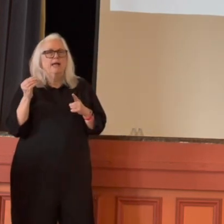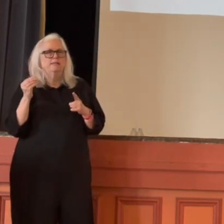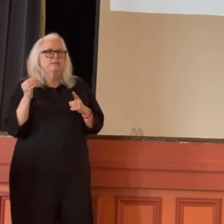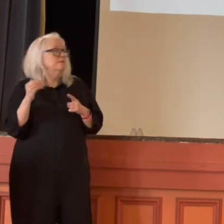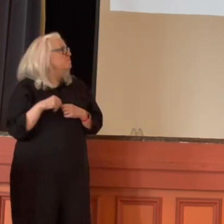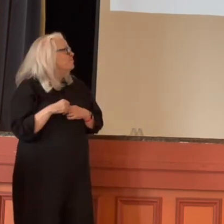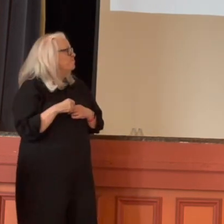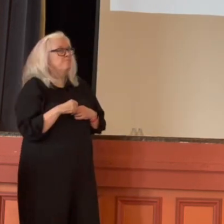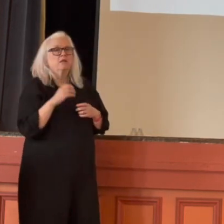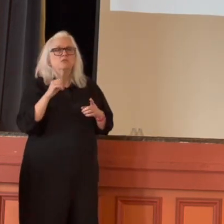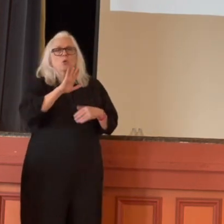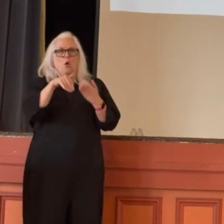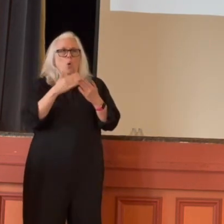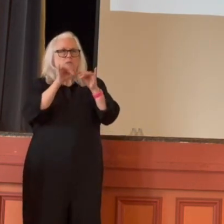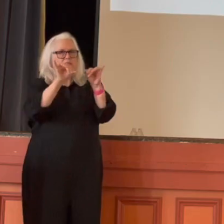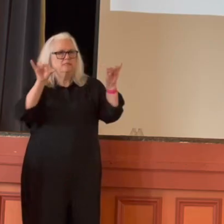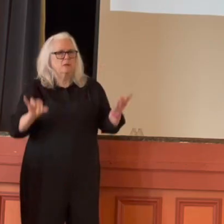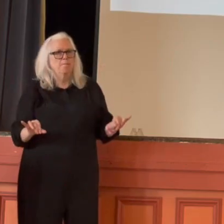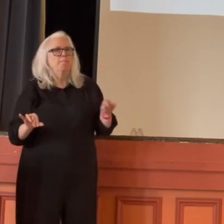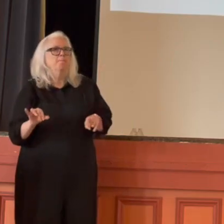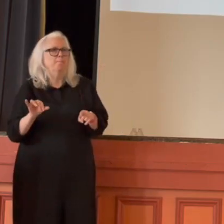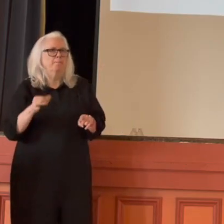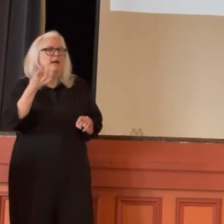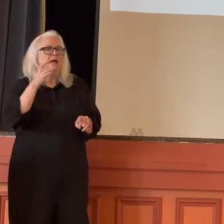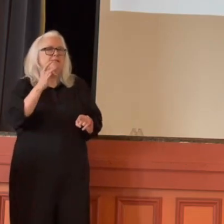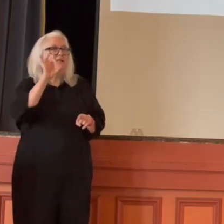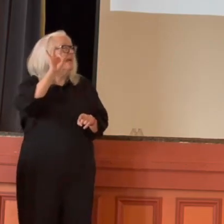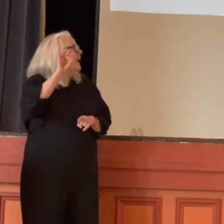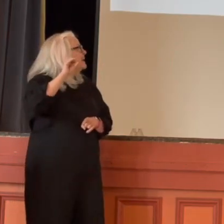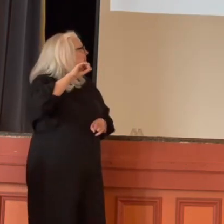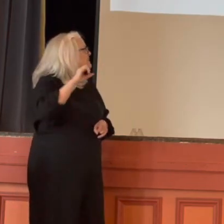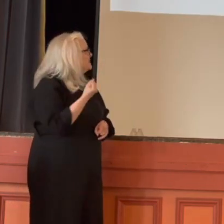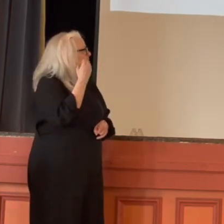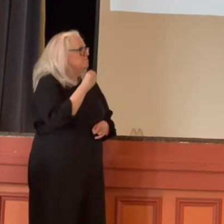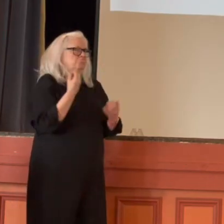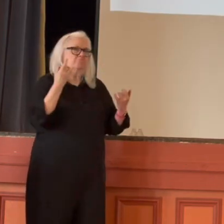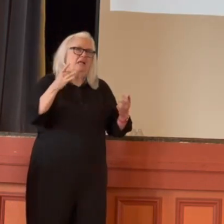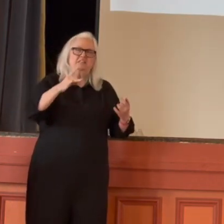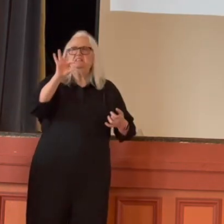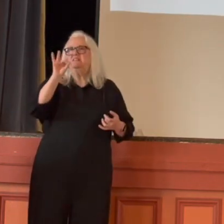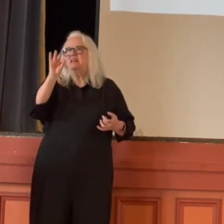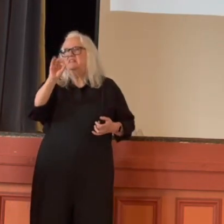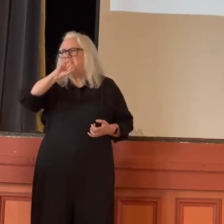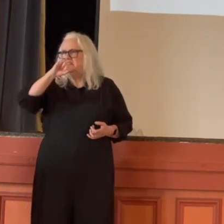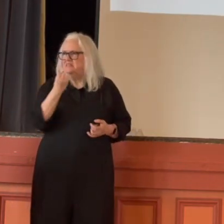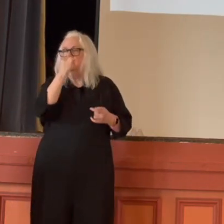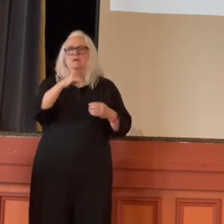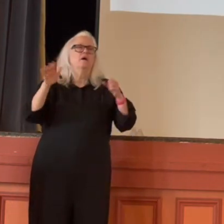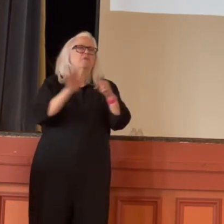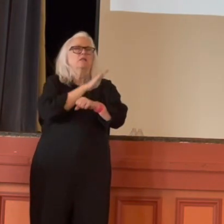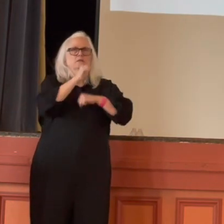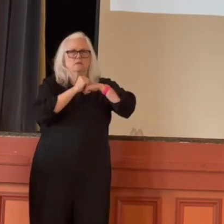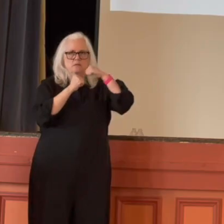And so this whole system was built out in the 1880s and into the 1890s. It was fully constructed